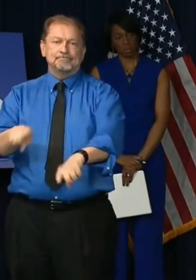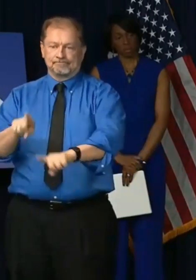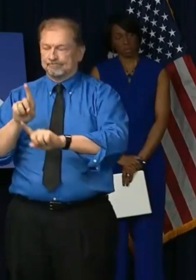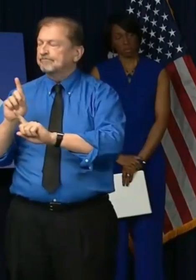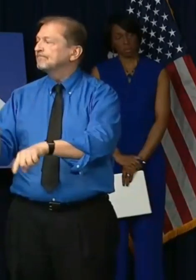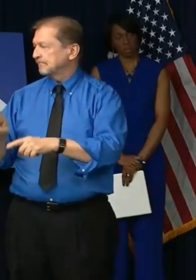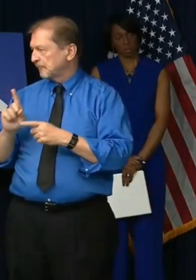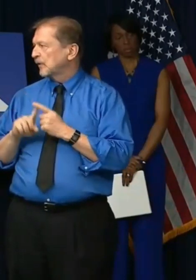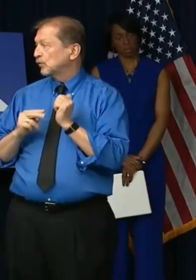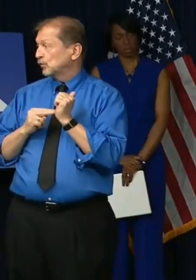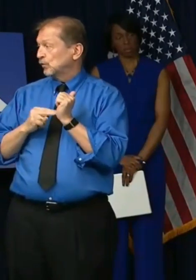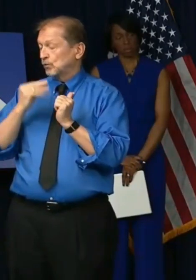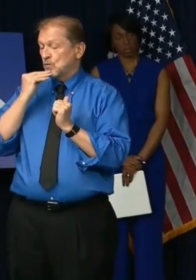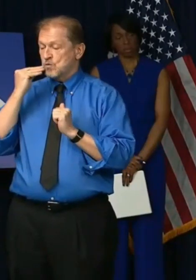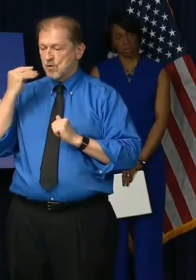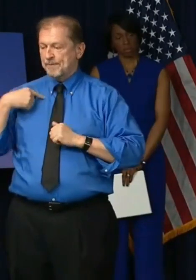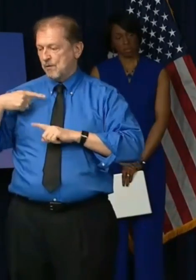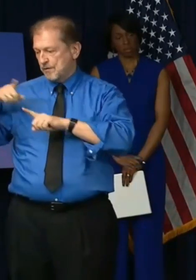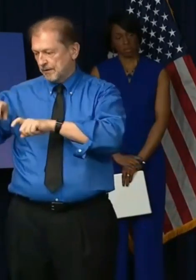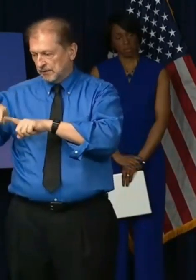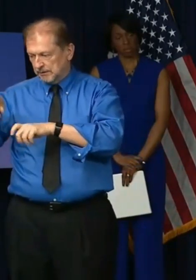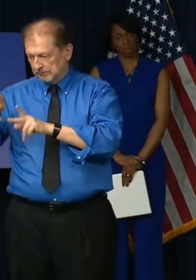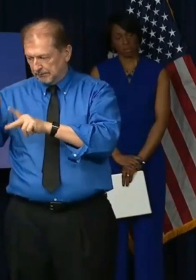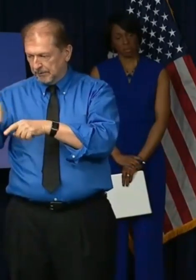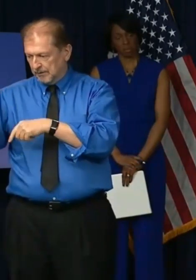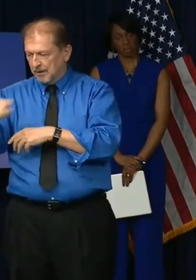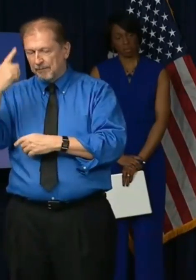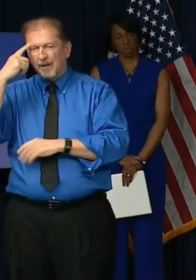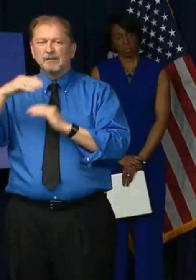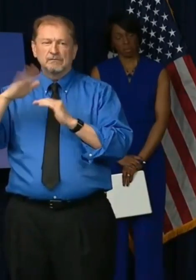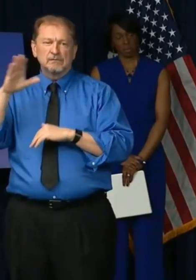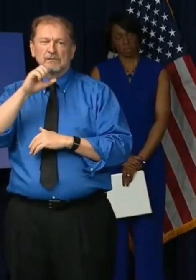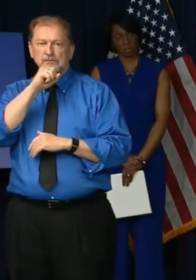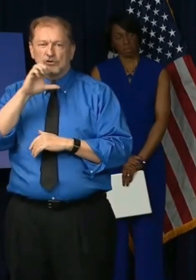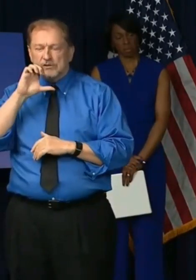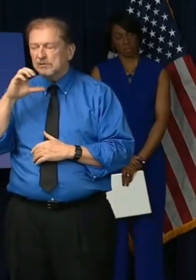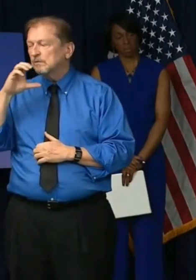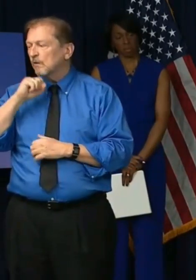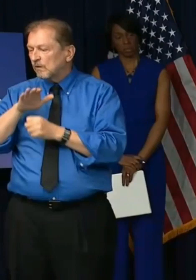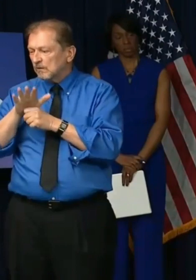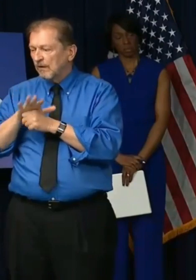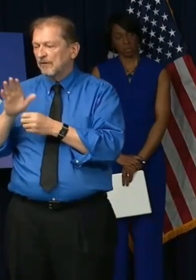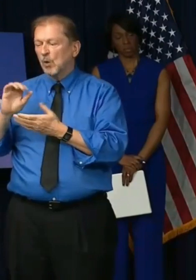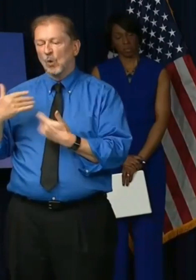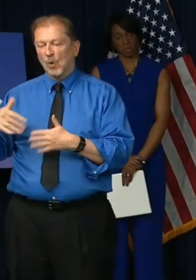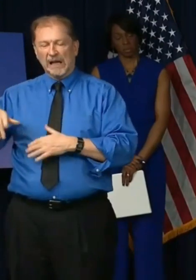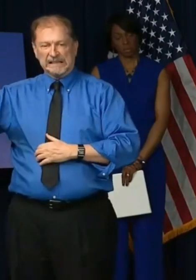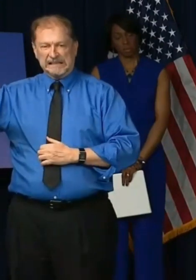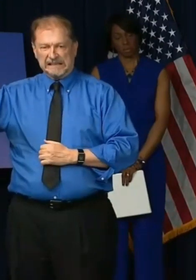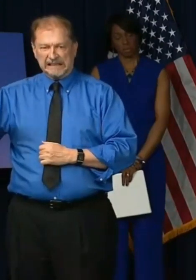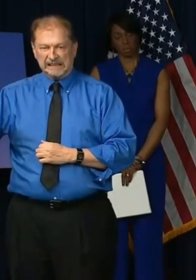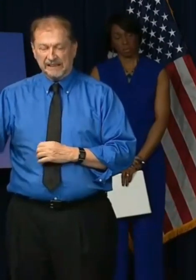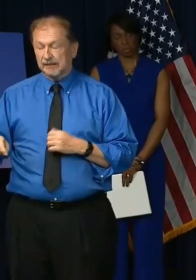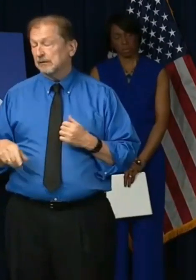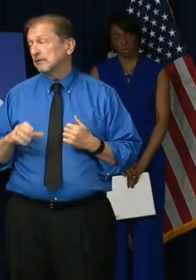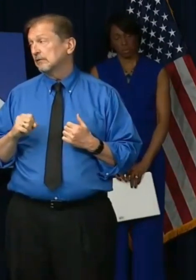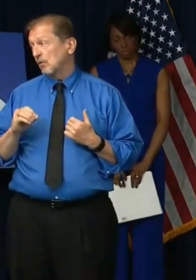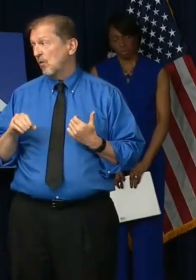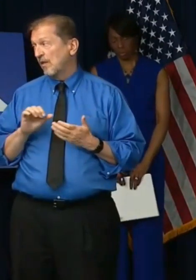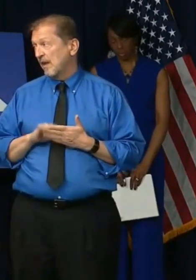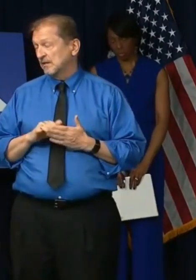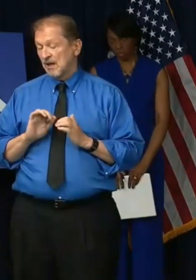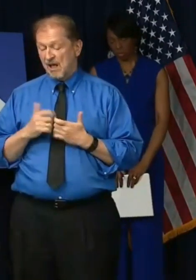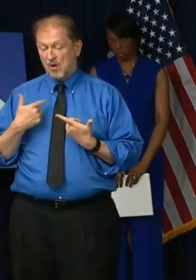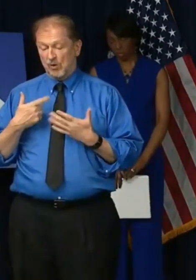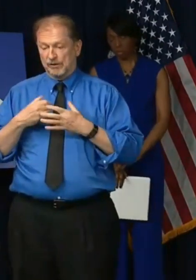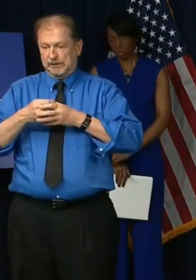specimens from people who are, by their age and so on, vulnerable. So that's how we're